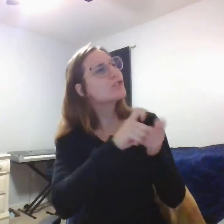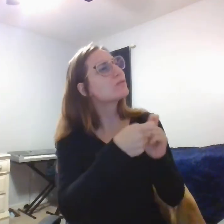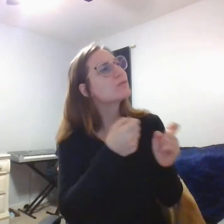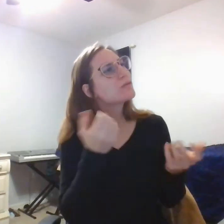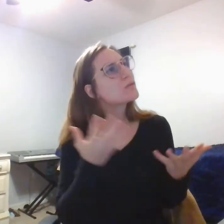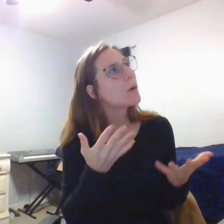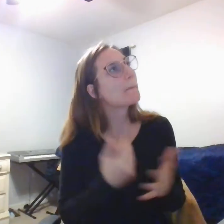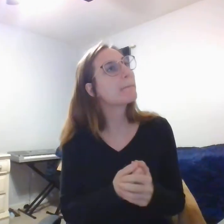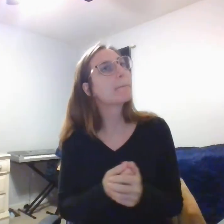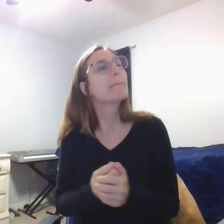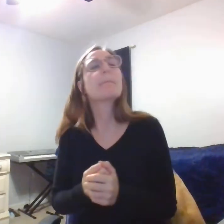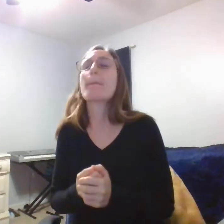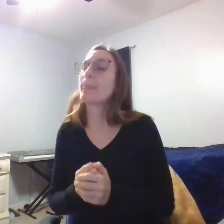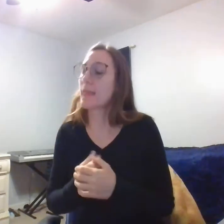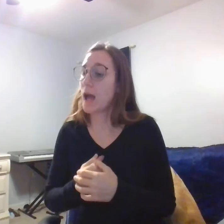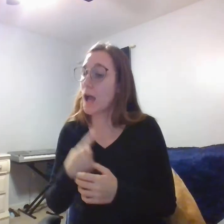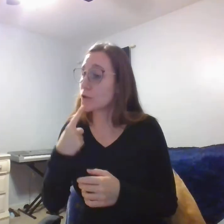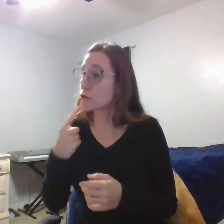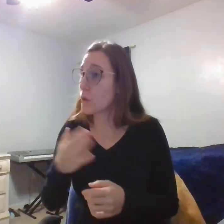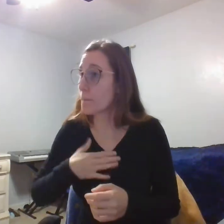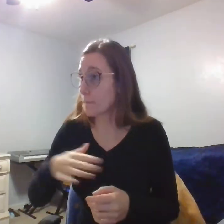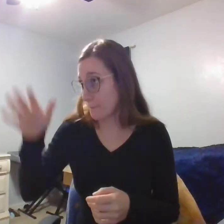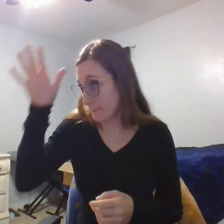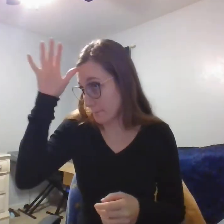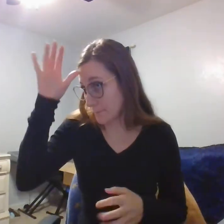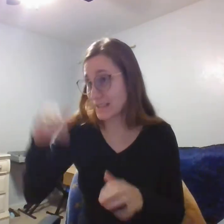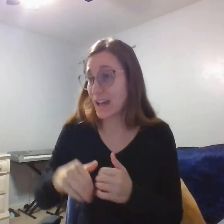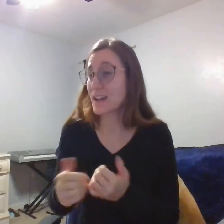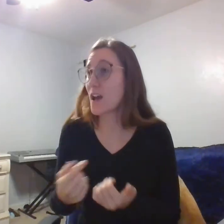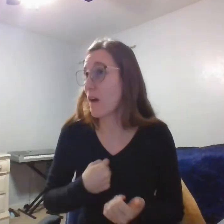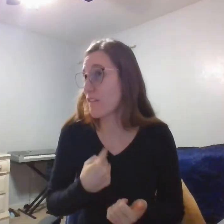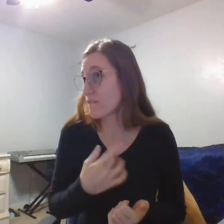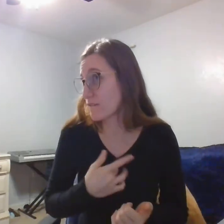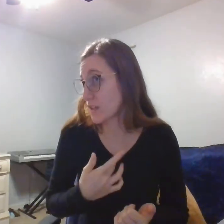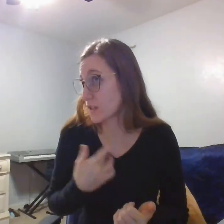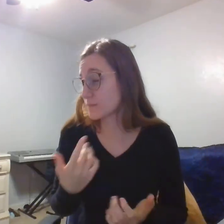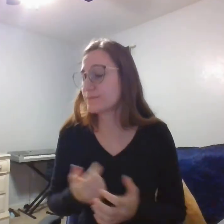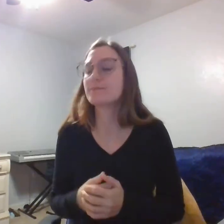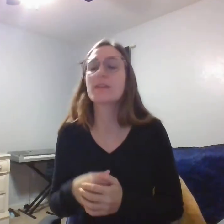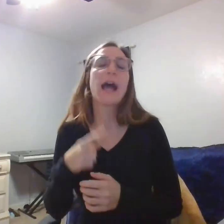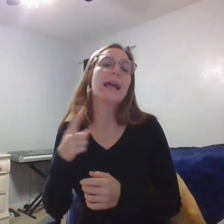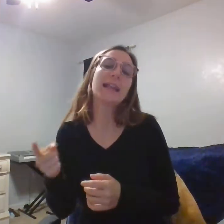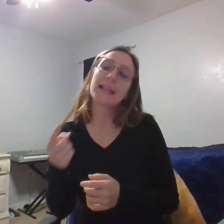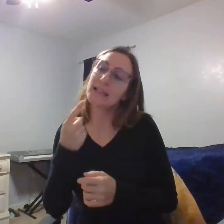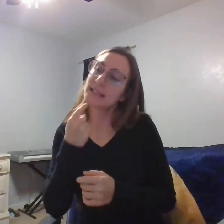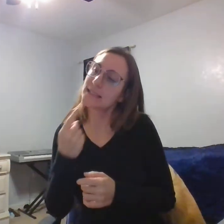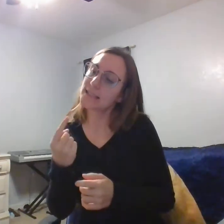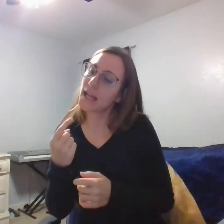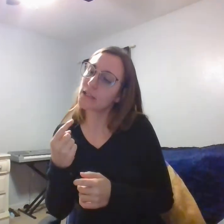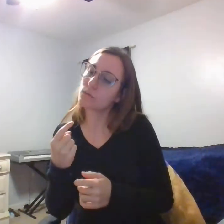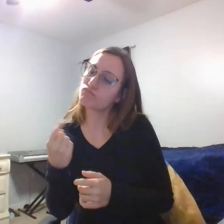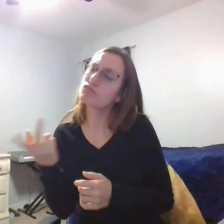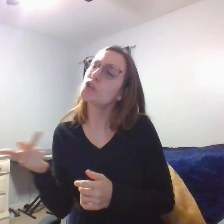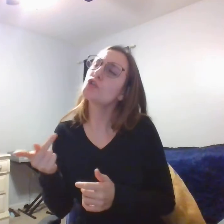I told my dad how I was feeling, and then, like, he just said, let's go for a walk, and I'm like, okay, I'll just go for a walk, and